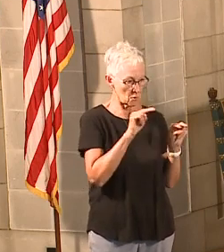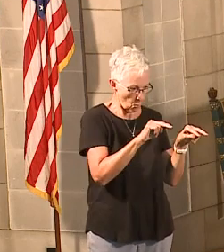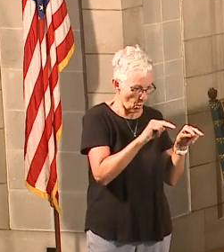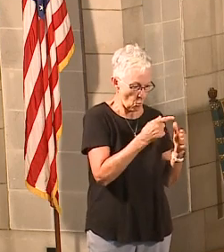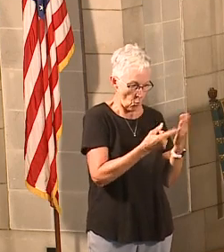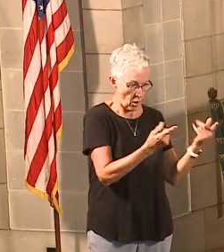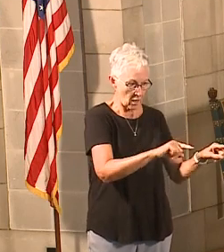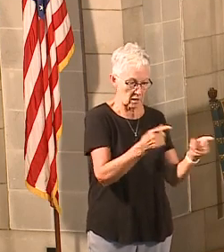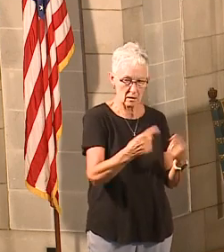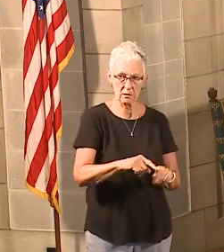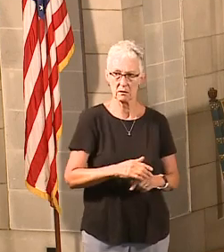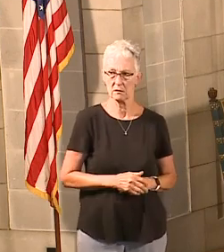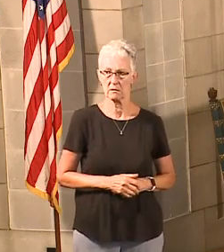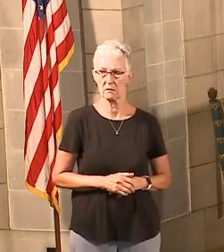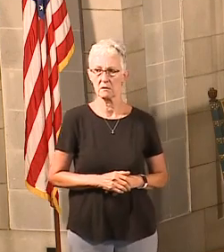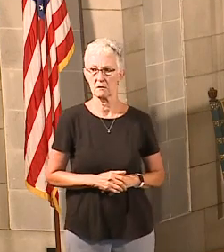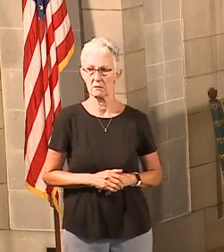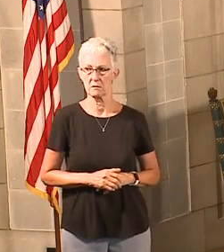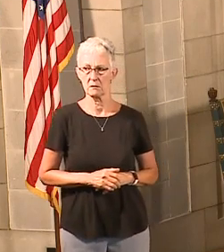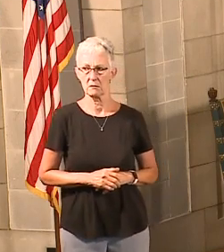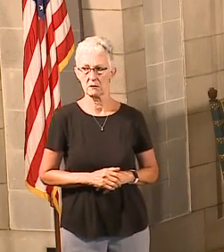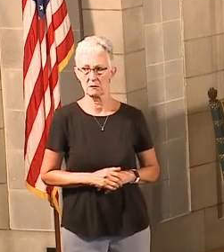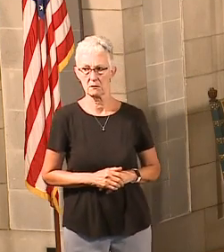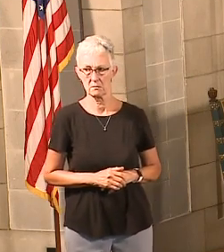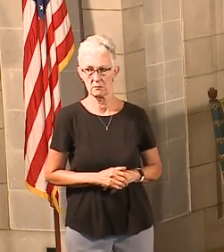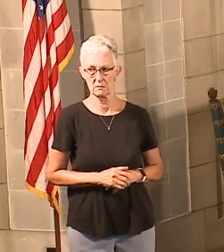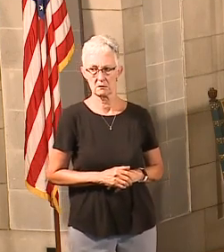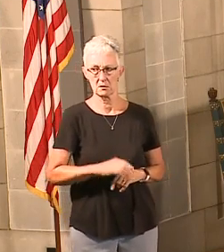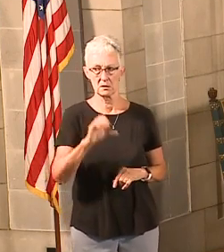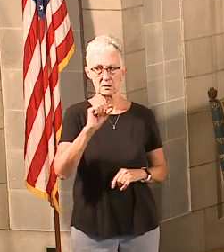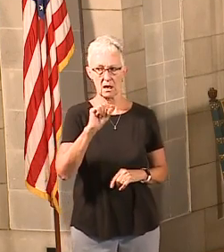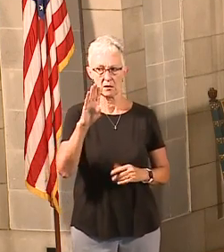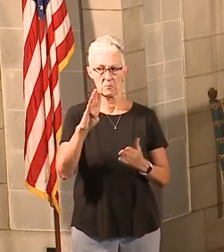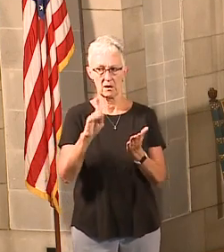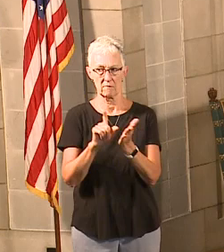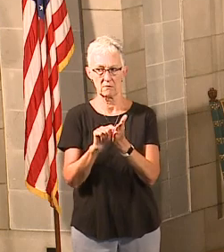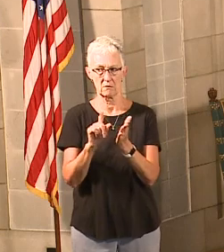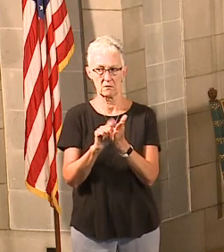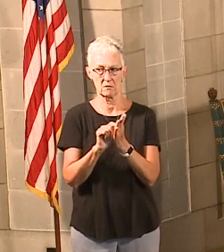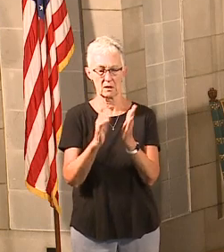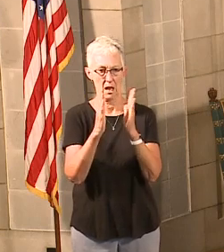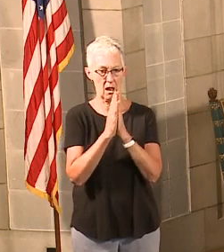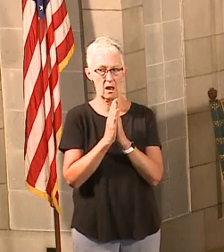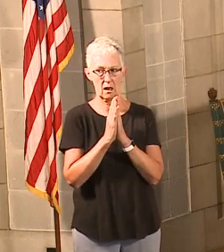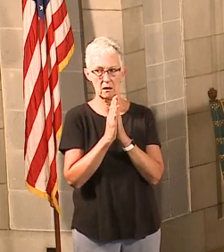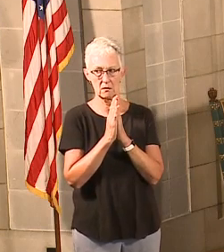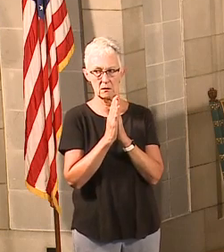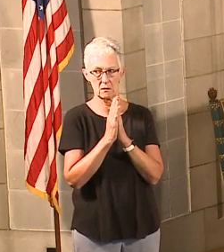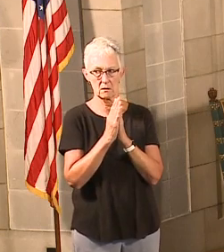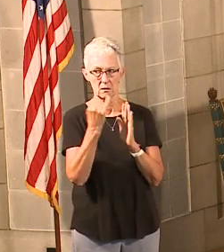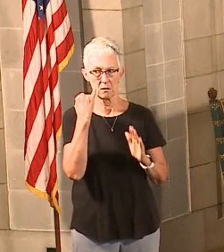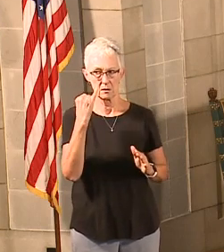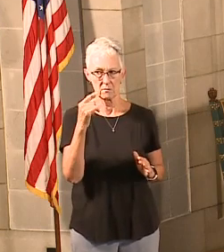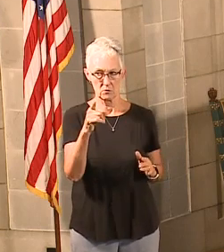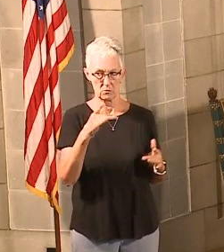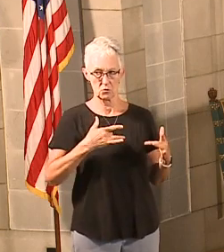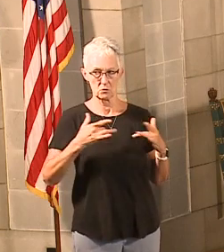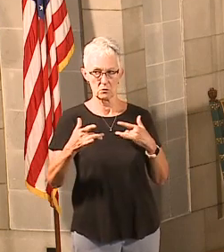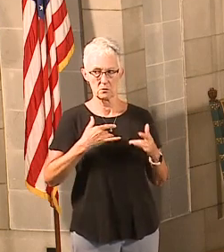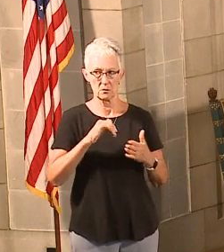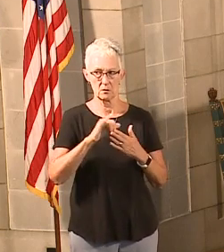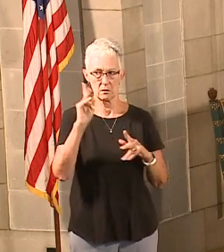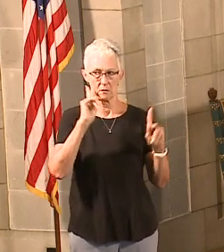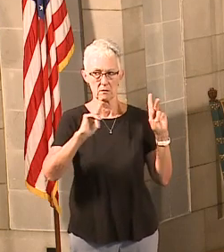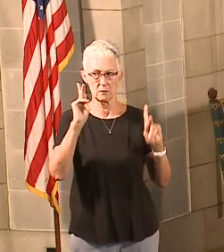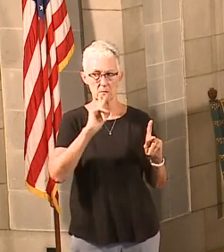Taylor. We have a question from Justin at the Scottsbluff Star Herald. He's asking if you're concerned that people in the Panhandle